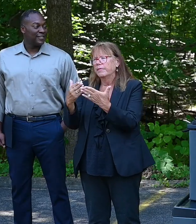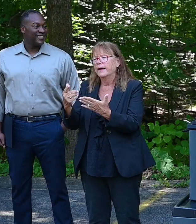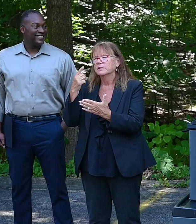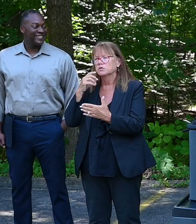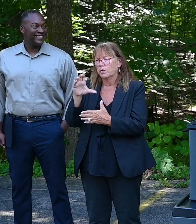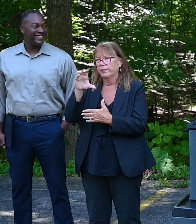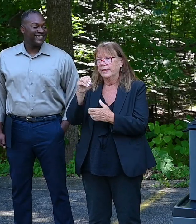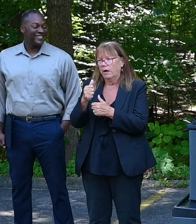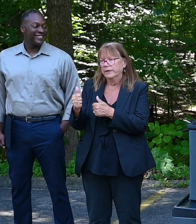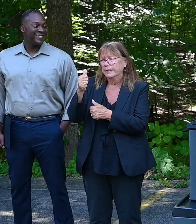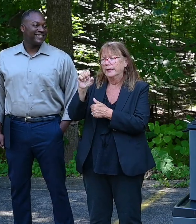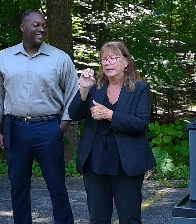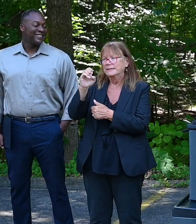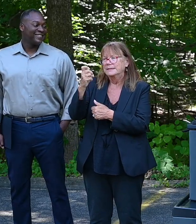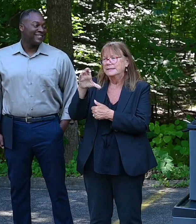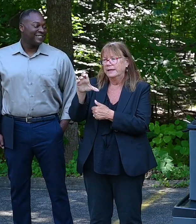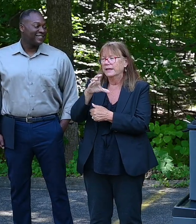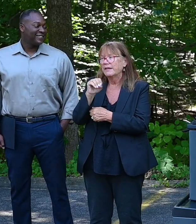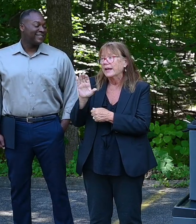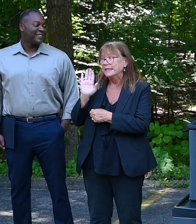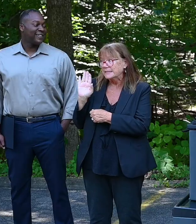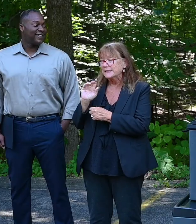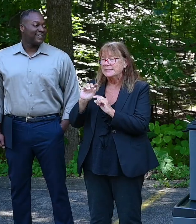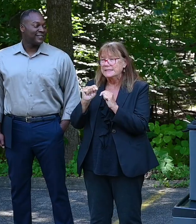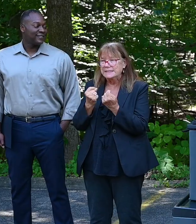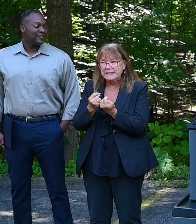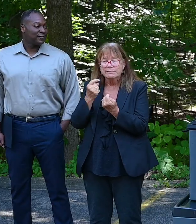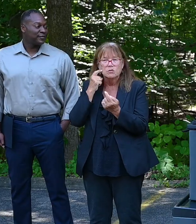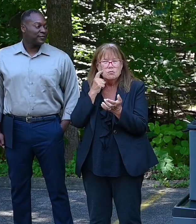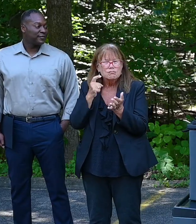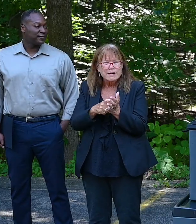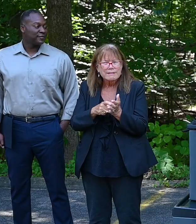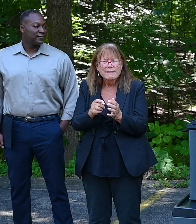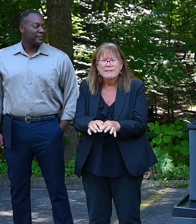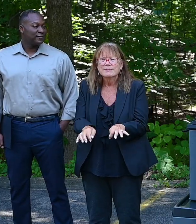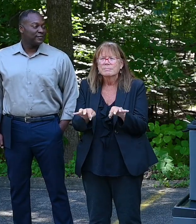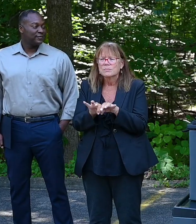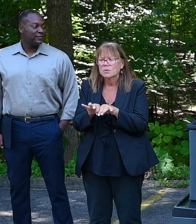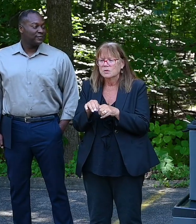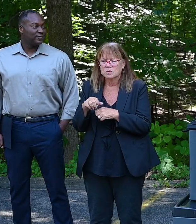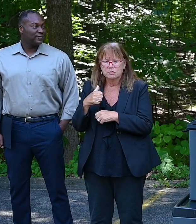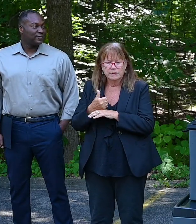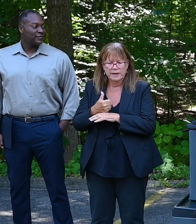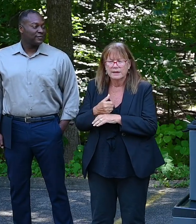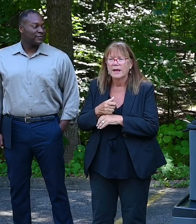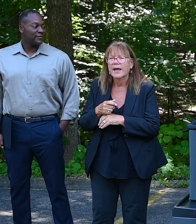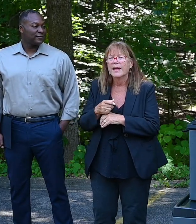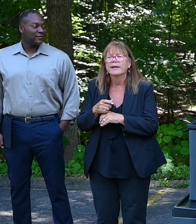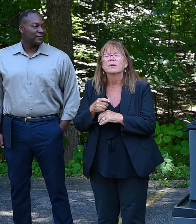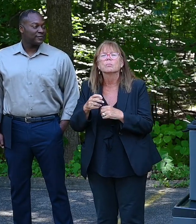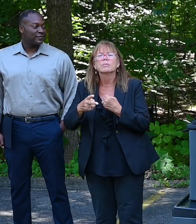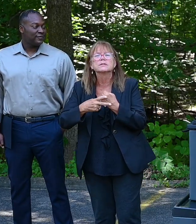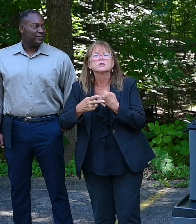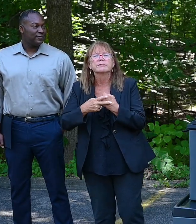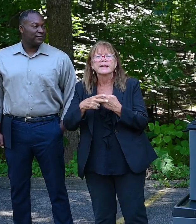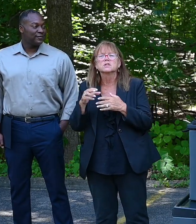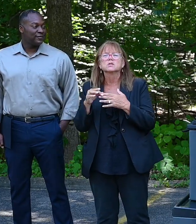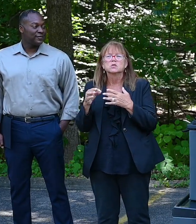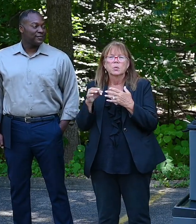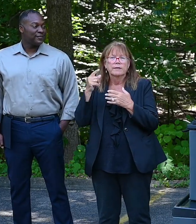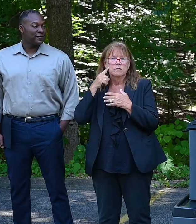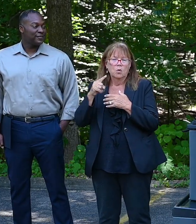county exec and his team for recognizing the importance of creating a preservation option